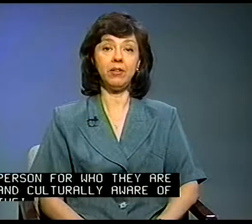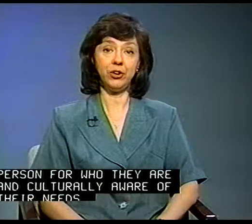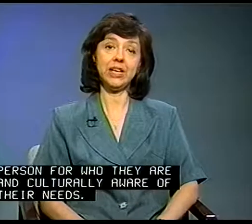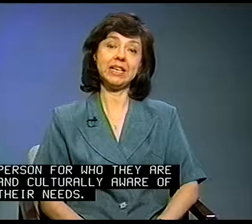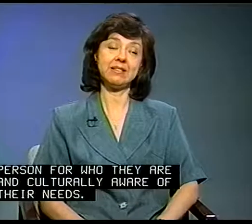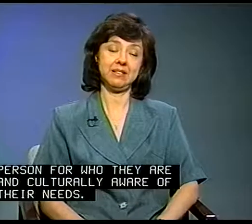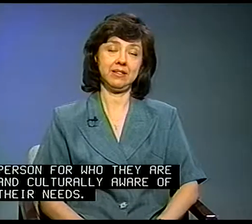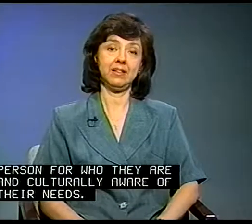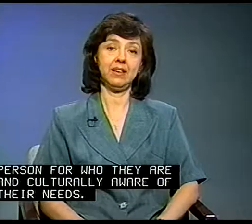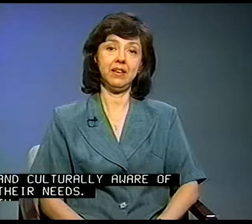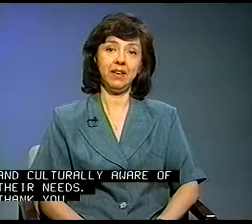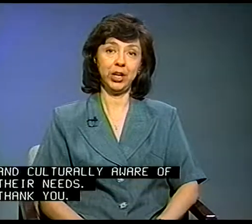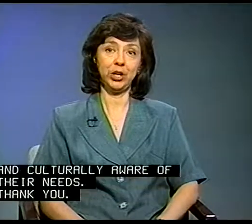their needs. Thank you.